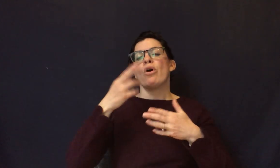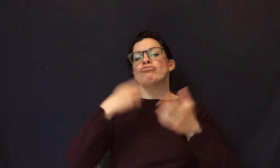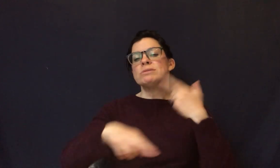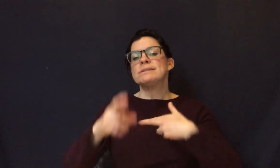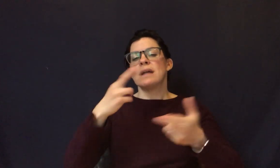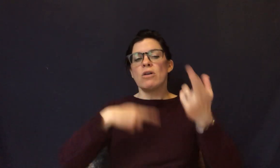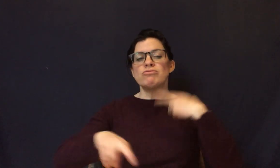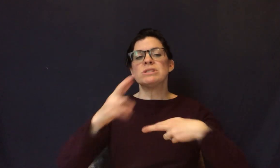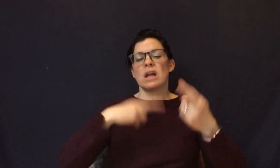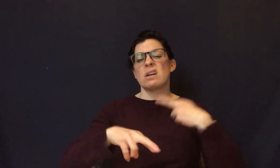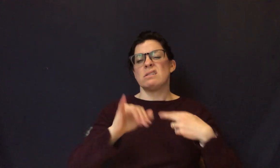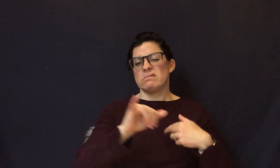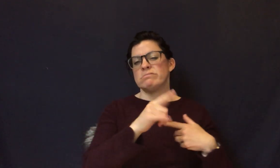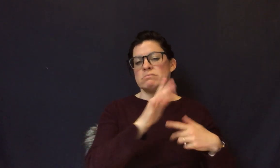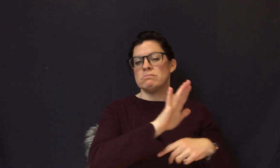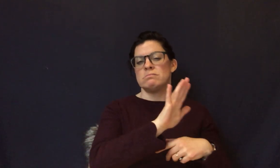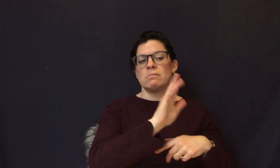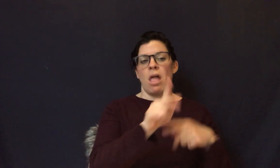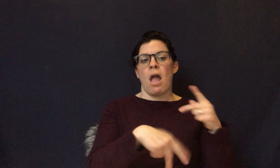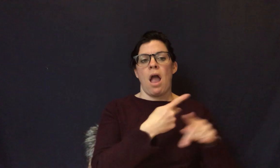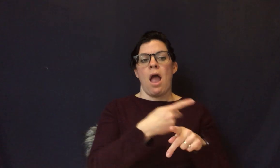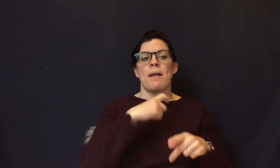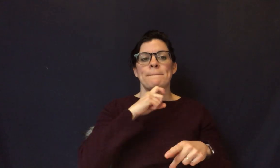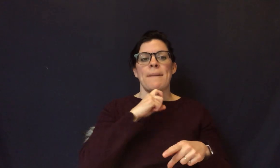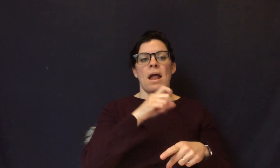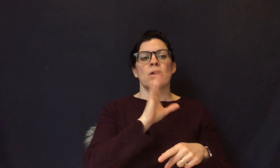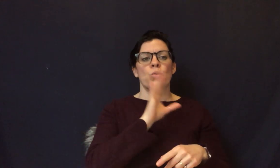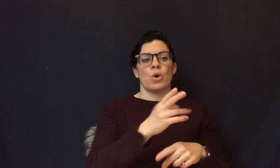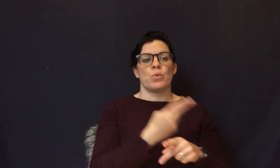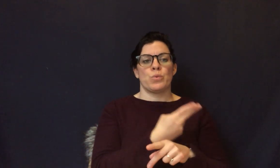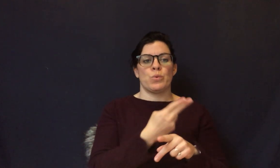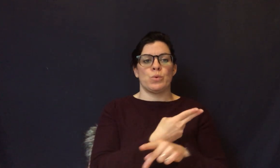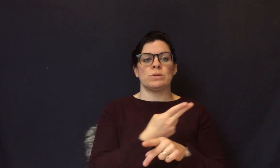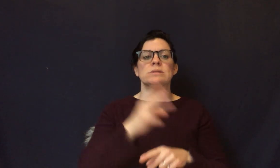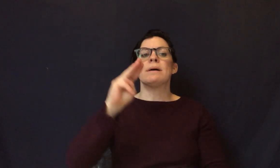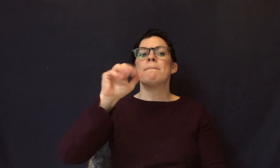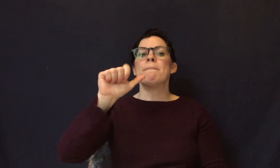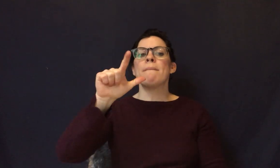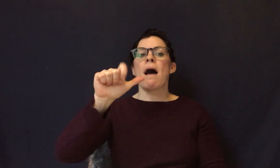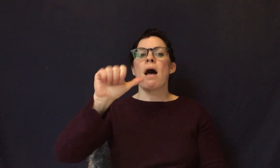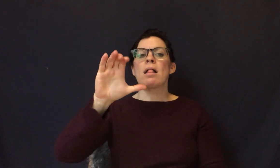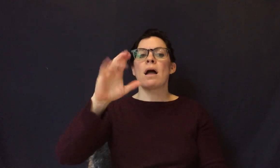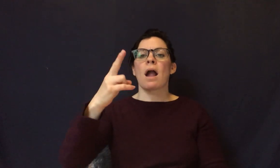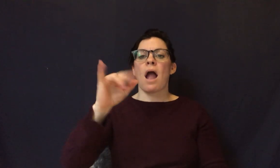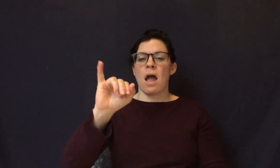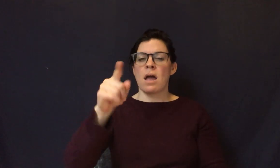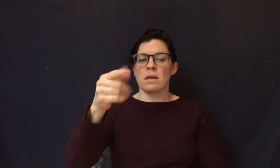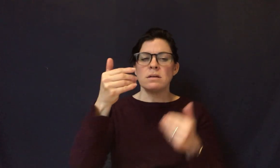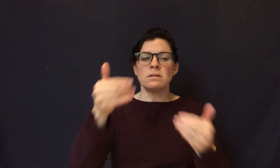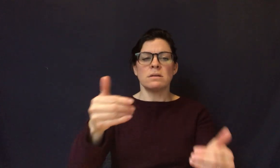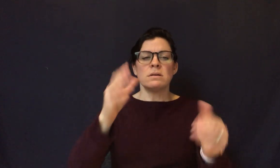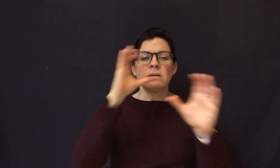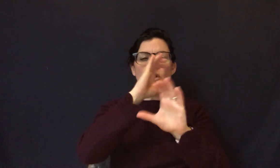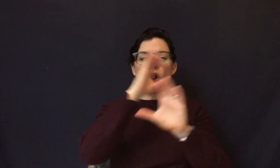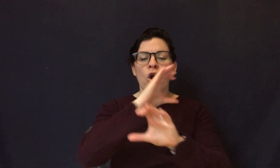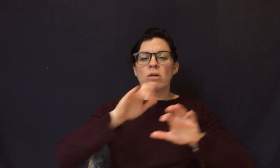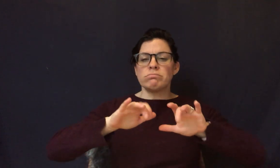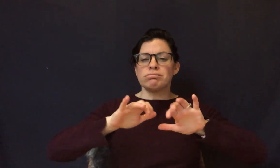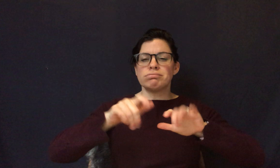look at this because you're the one that gave me an issue with this a few minutes ago. Okay, Class K fire. What do you think the K stands